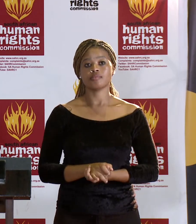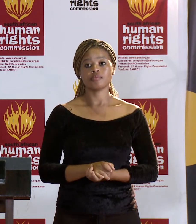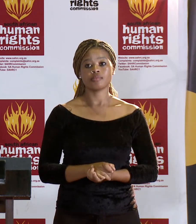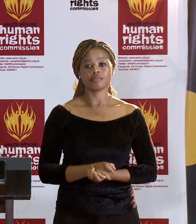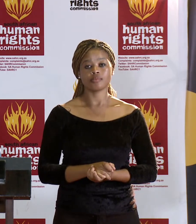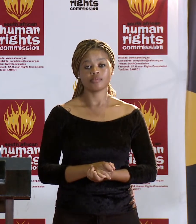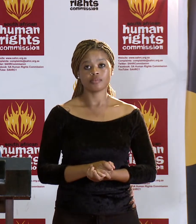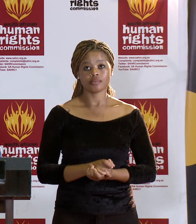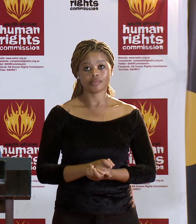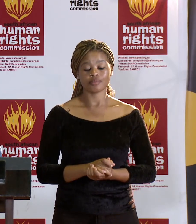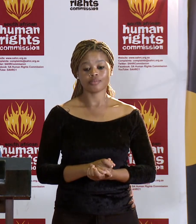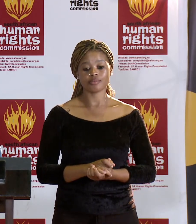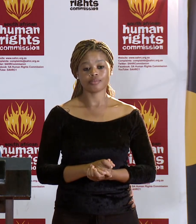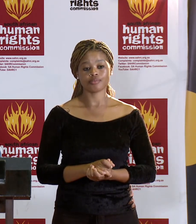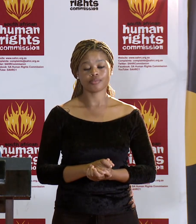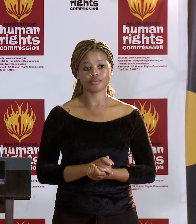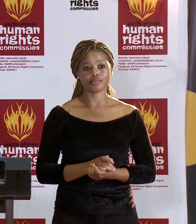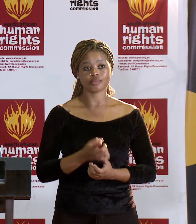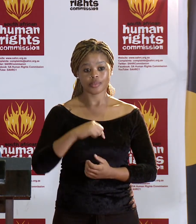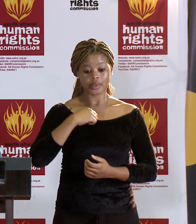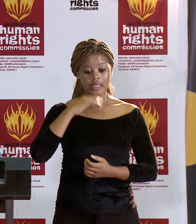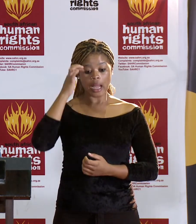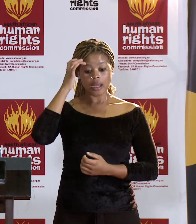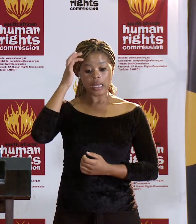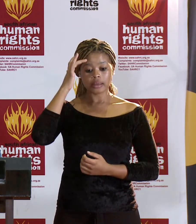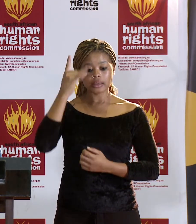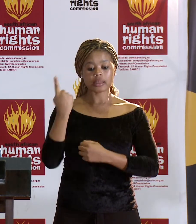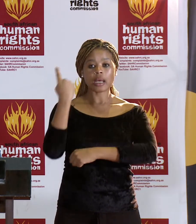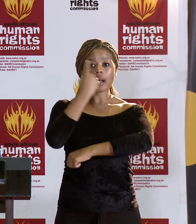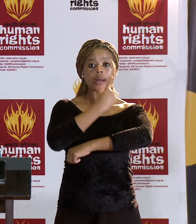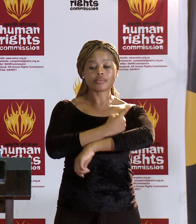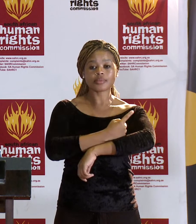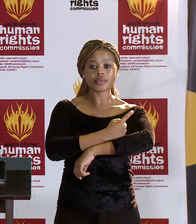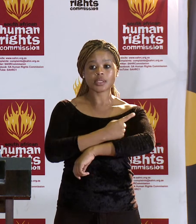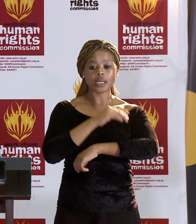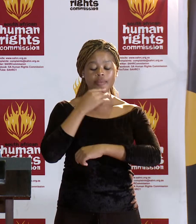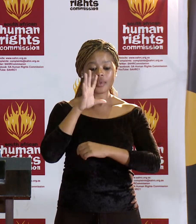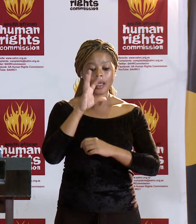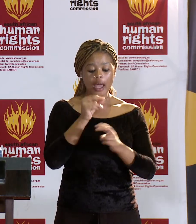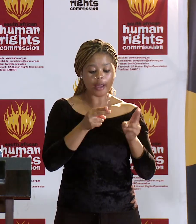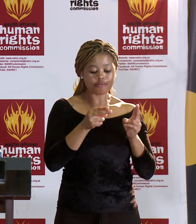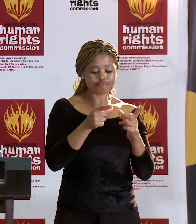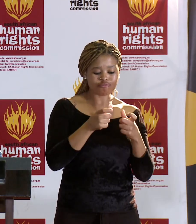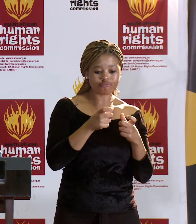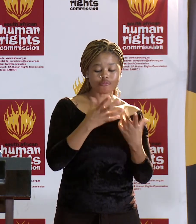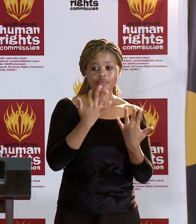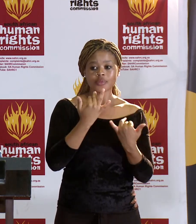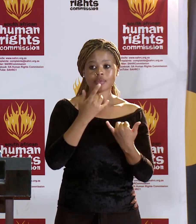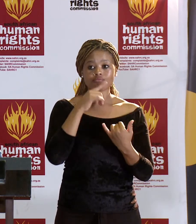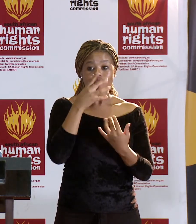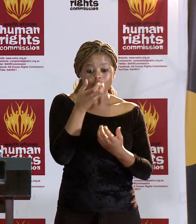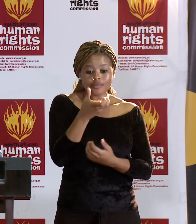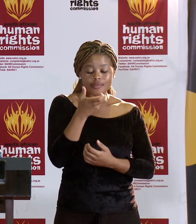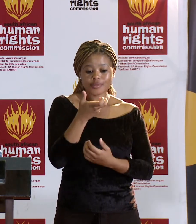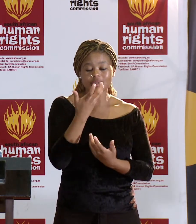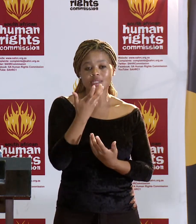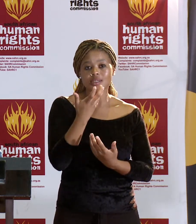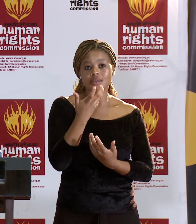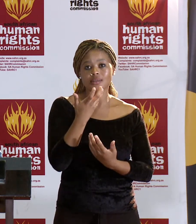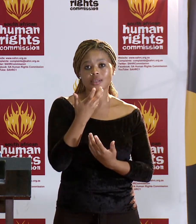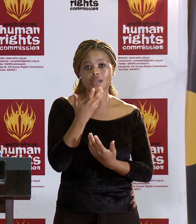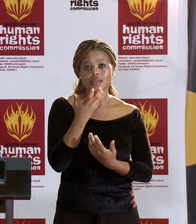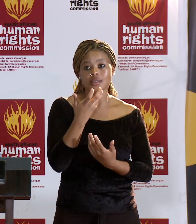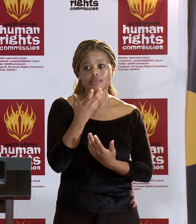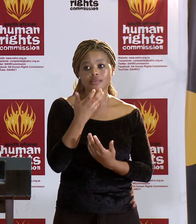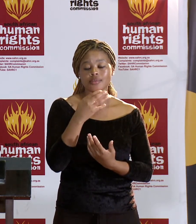We didn't dream of a day where everybody would have that little gadget where most of you probably hold on to it very tightly